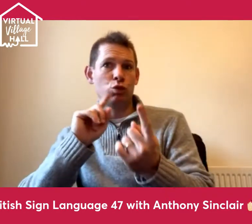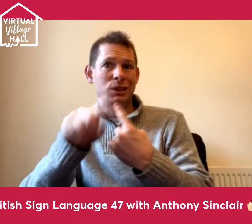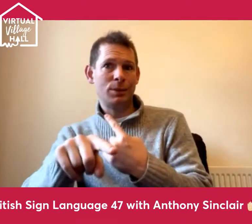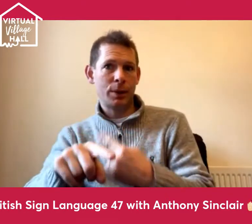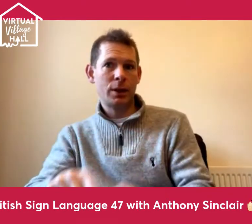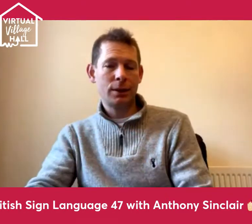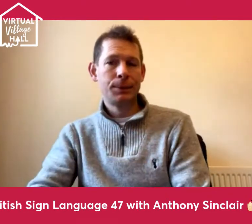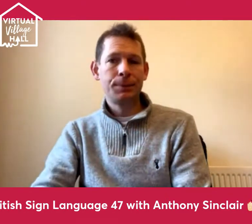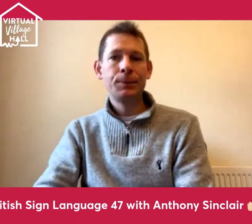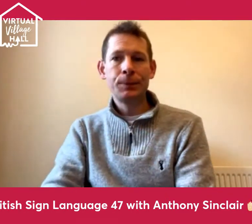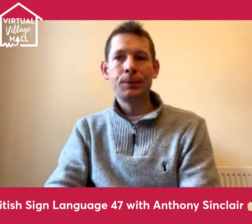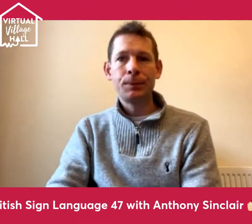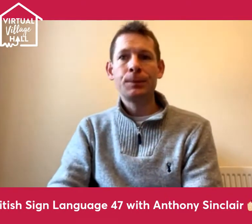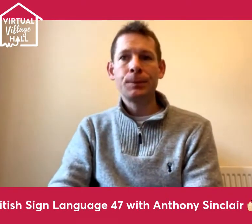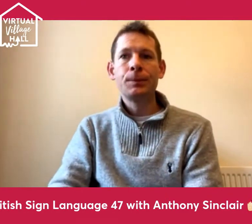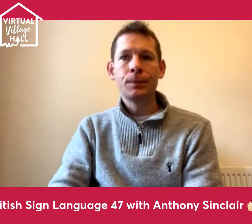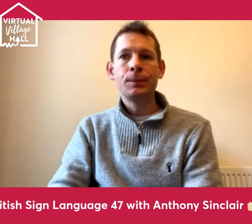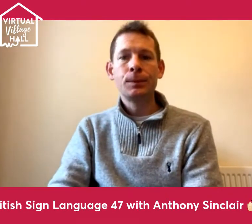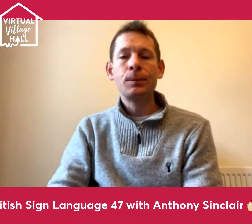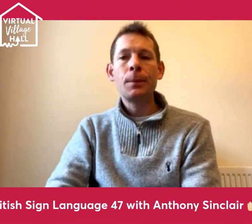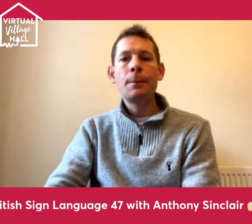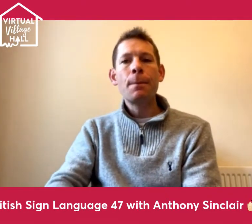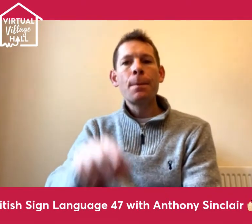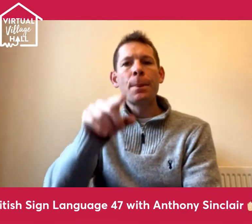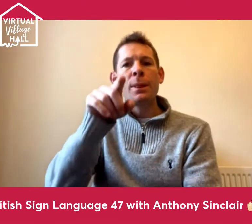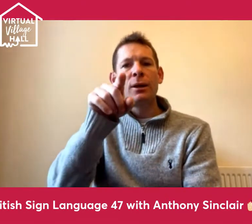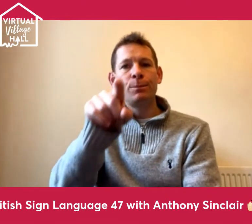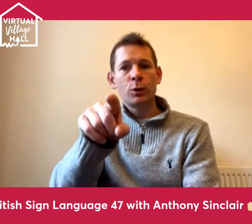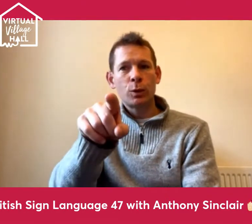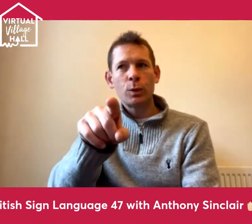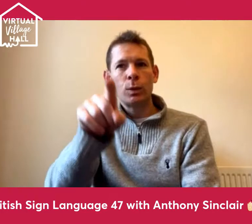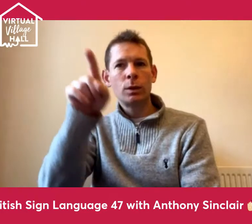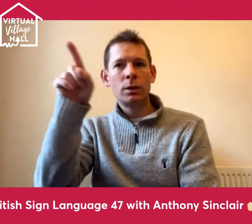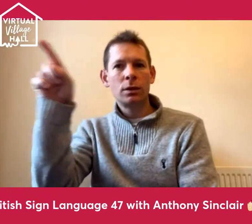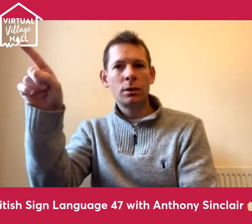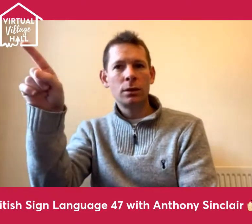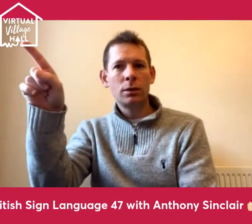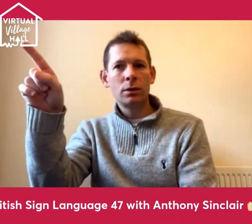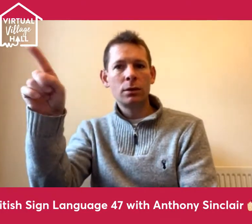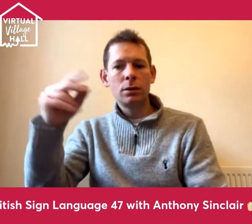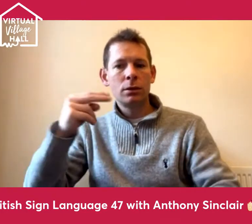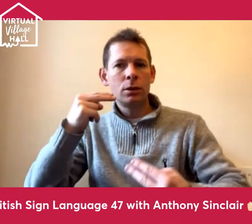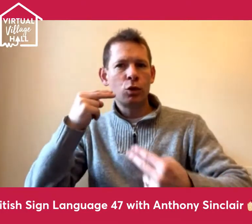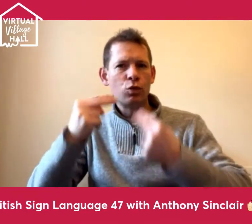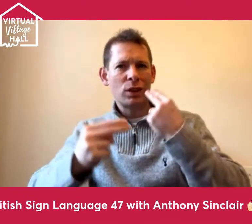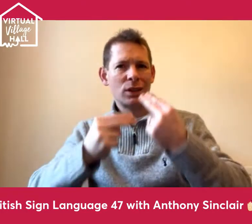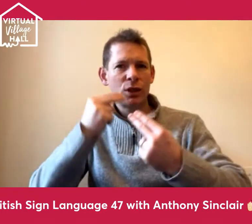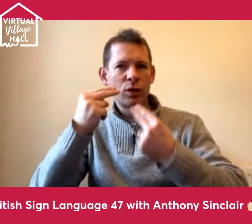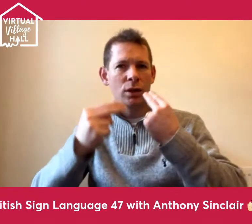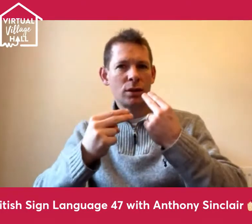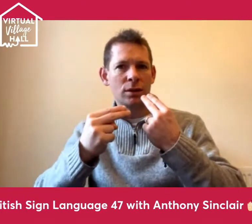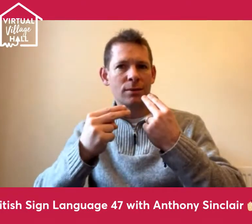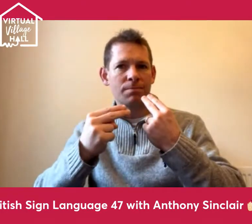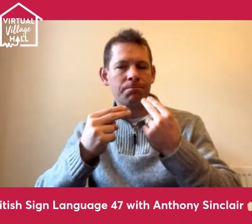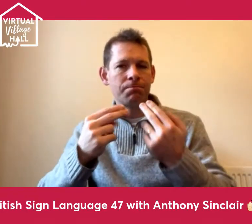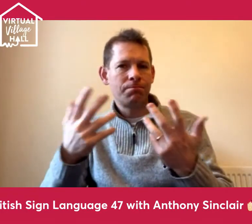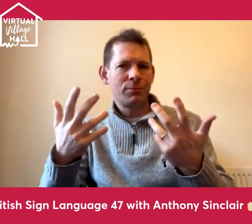So I'll show you how to give the answer as well. So first of all, the question again, you get to the restaurant